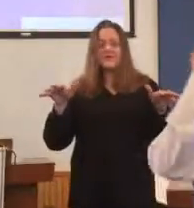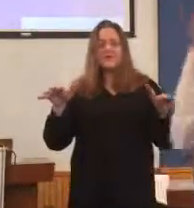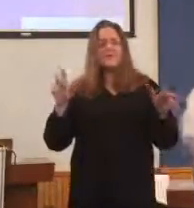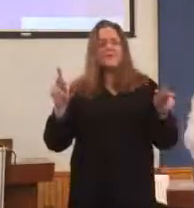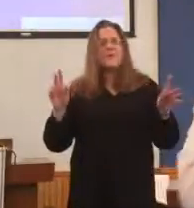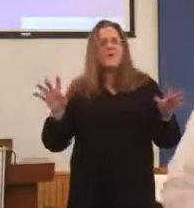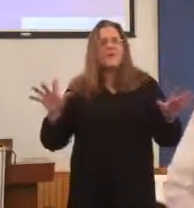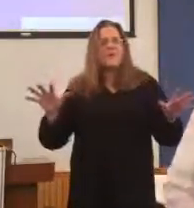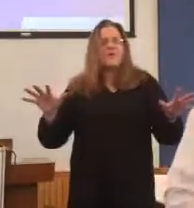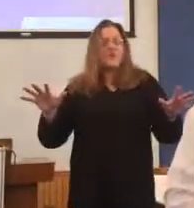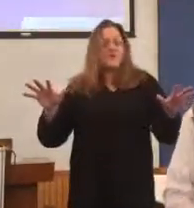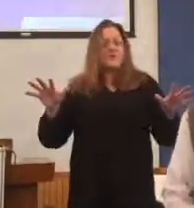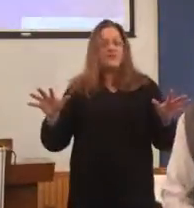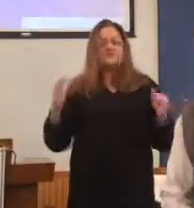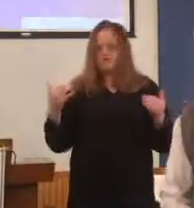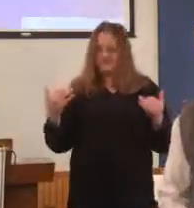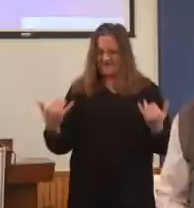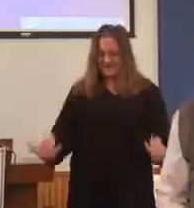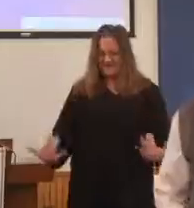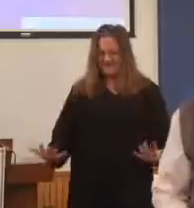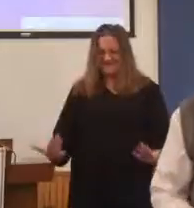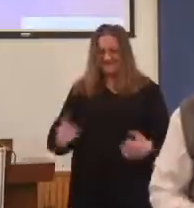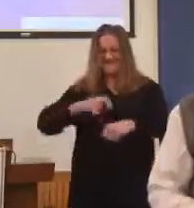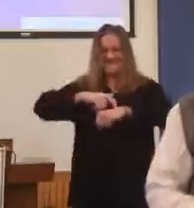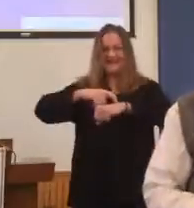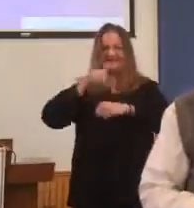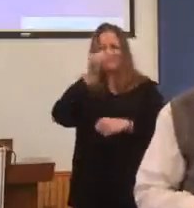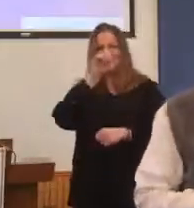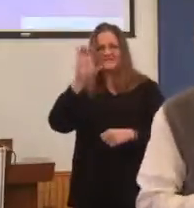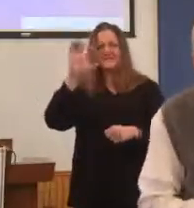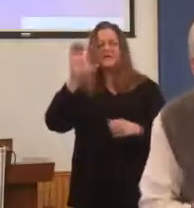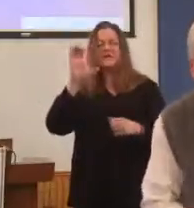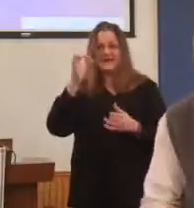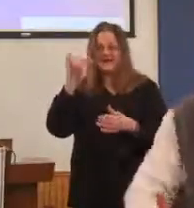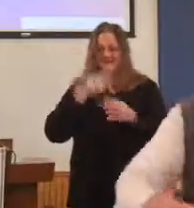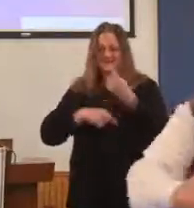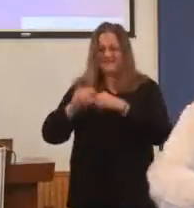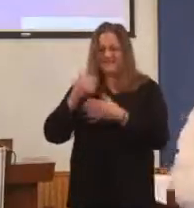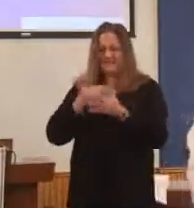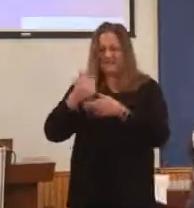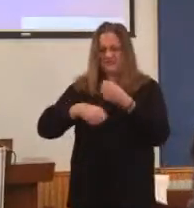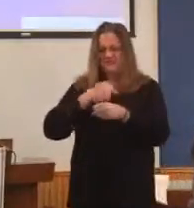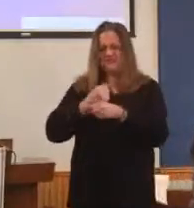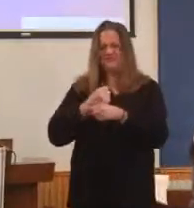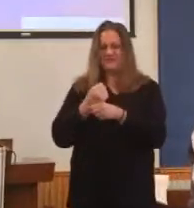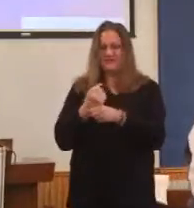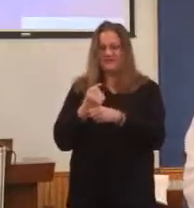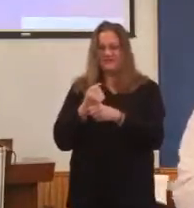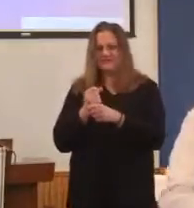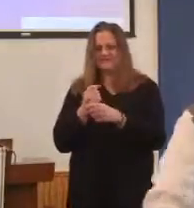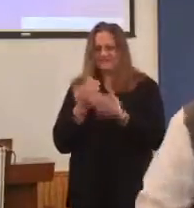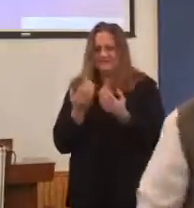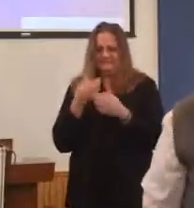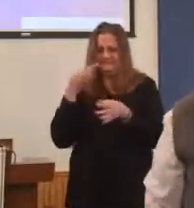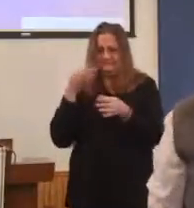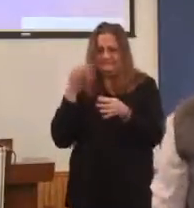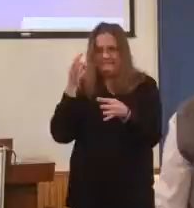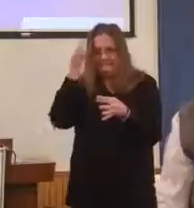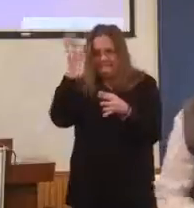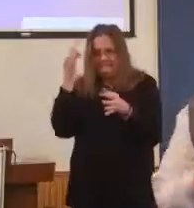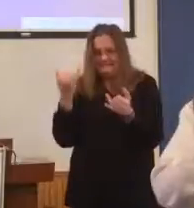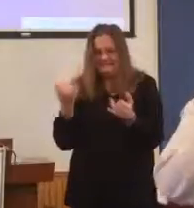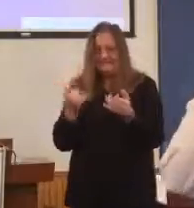spreads out. So at this time of the year, when the new year is around the corner,